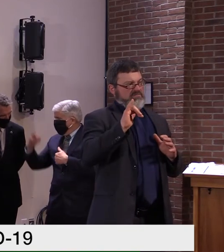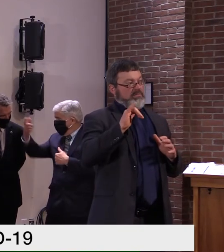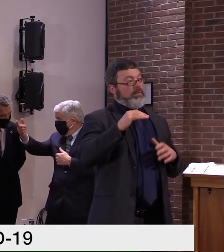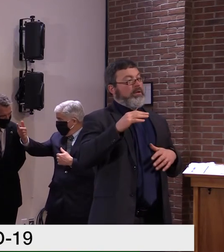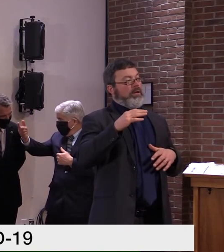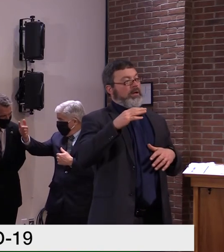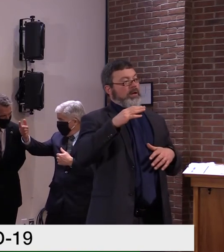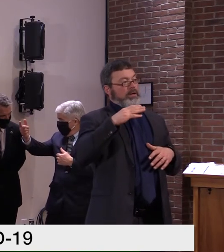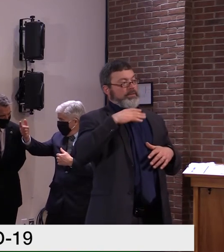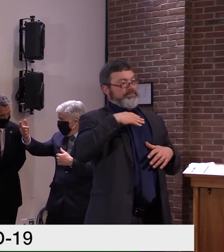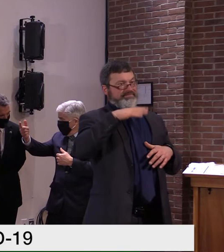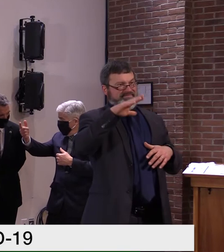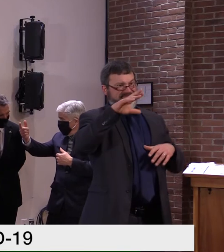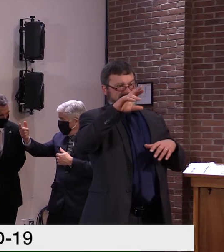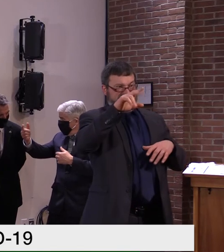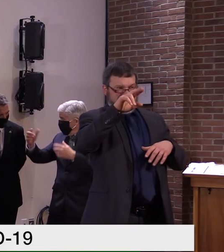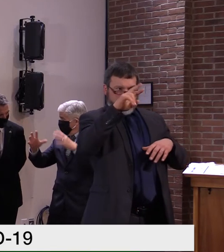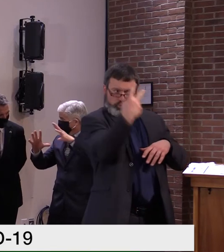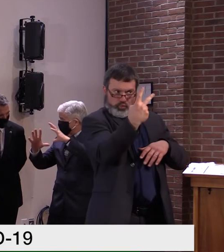have regarding